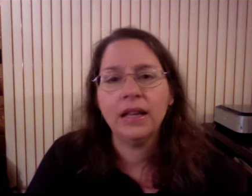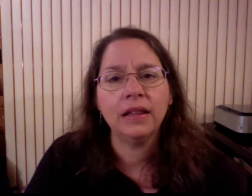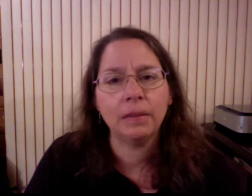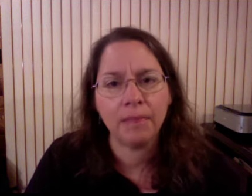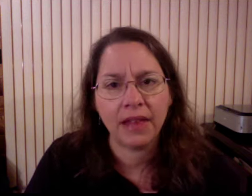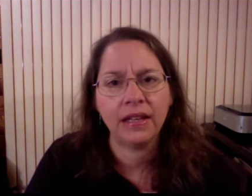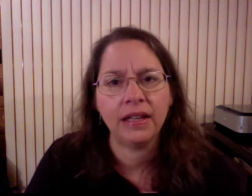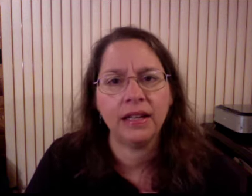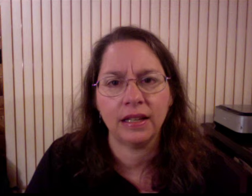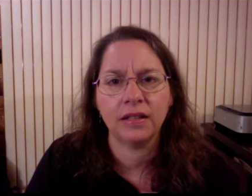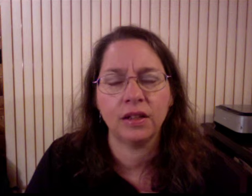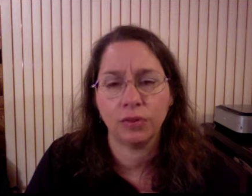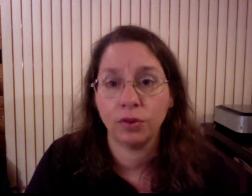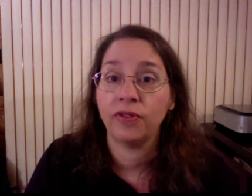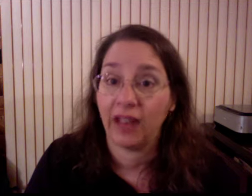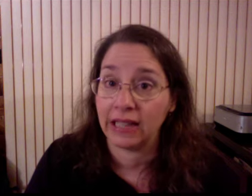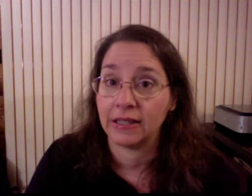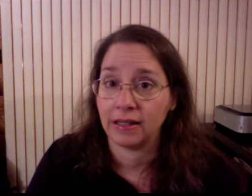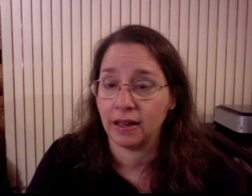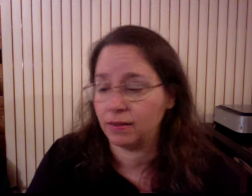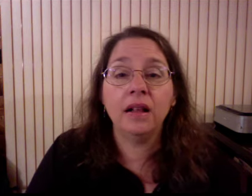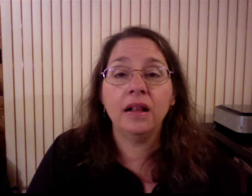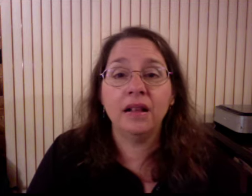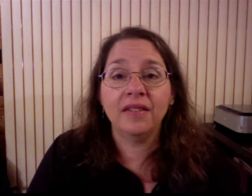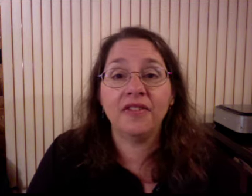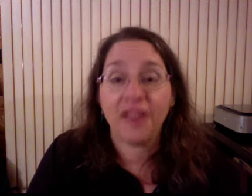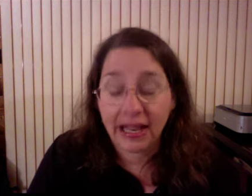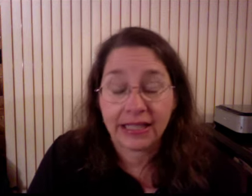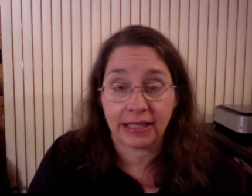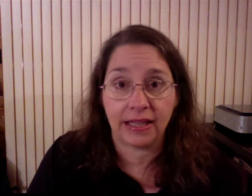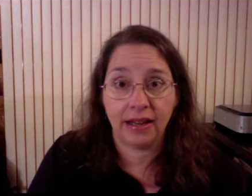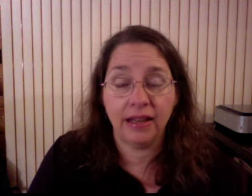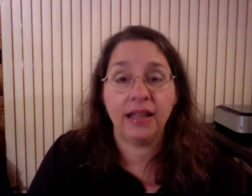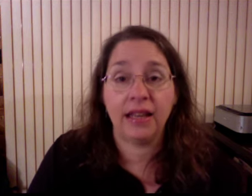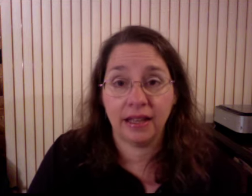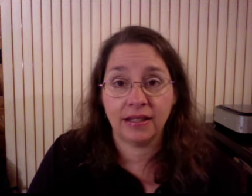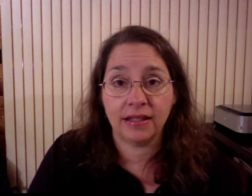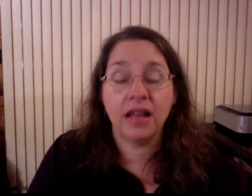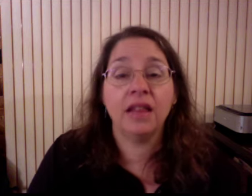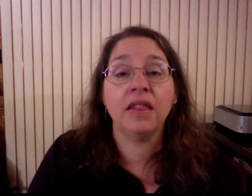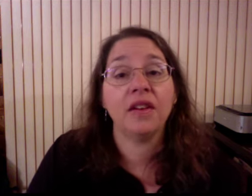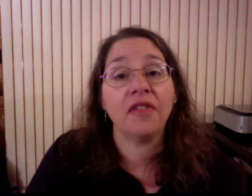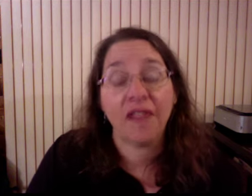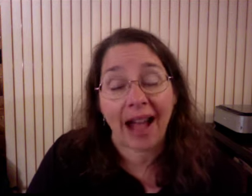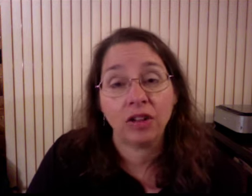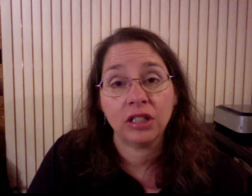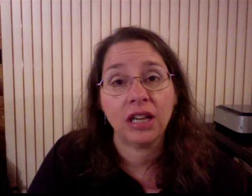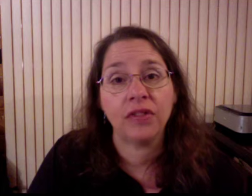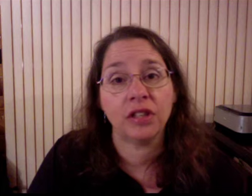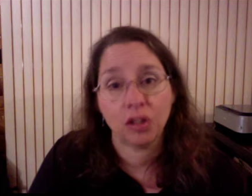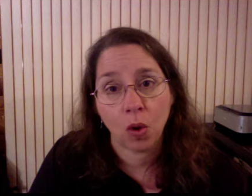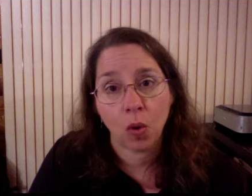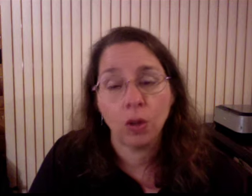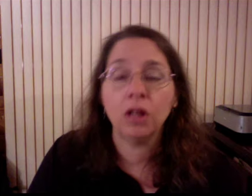The method is through fantasy. Fantasy is the faculty of the soul